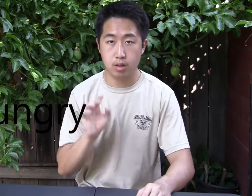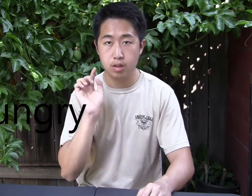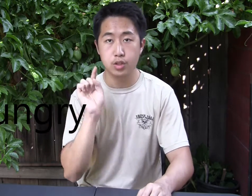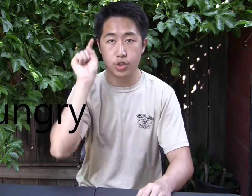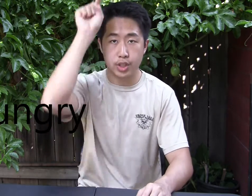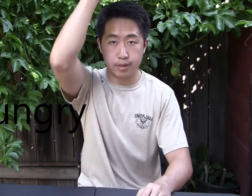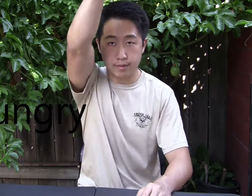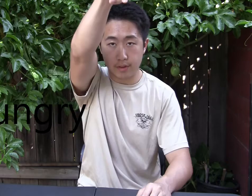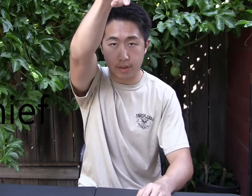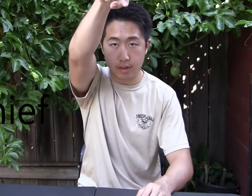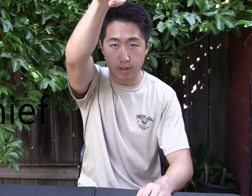Chief.